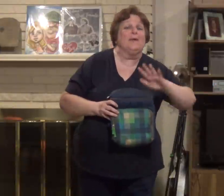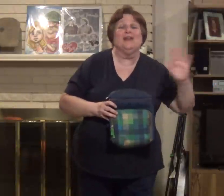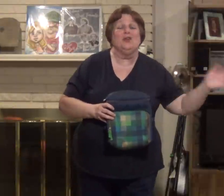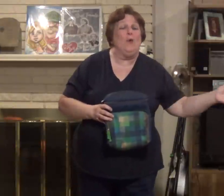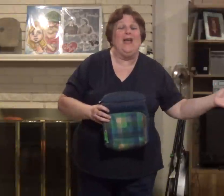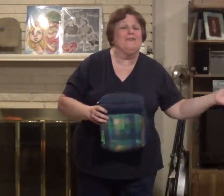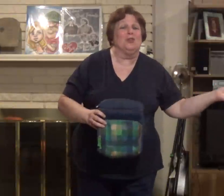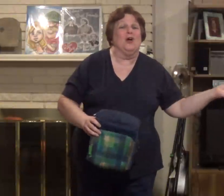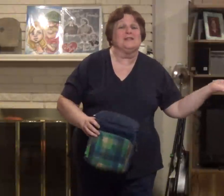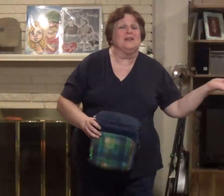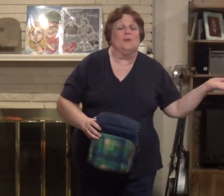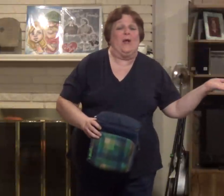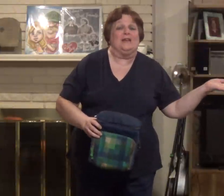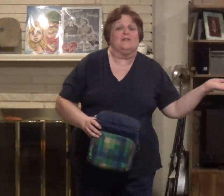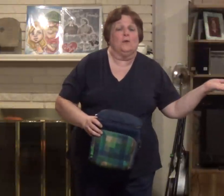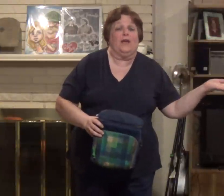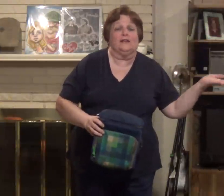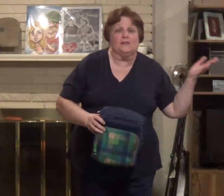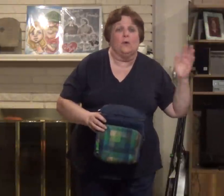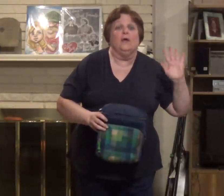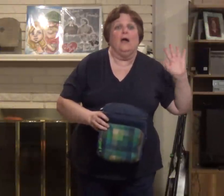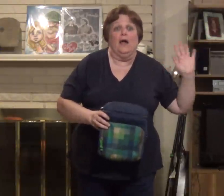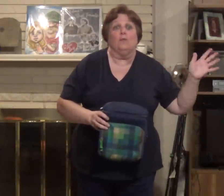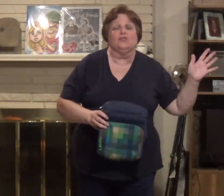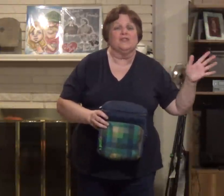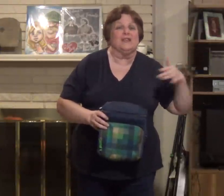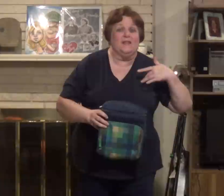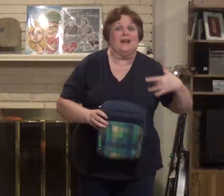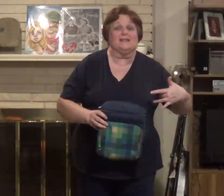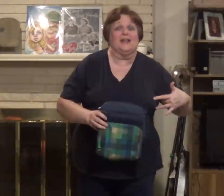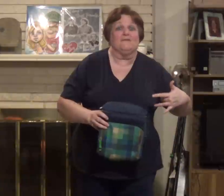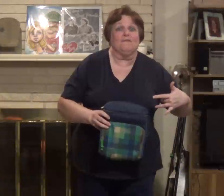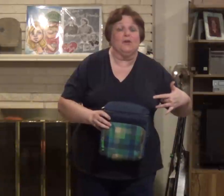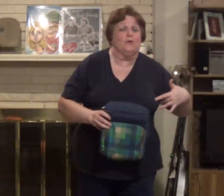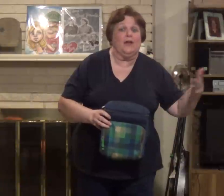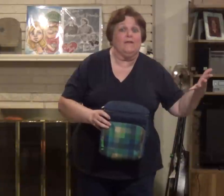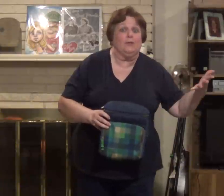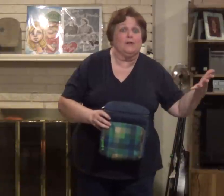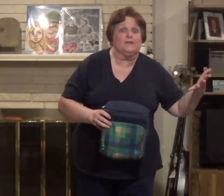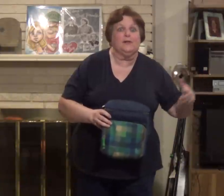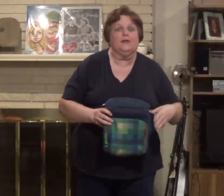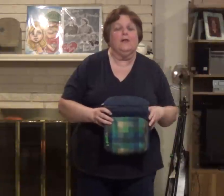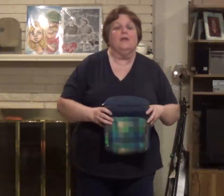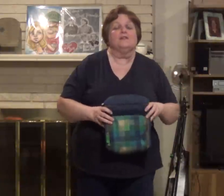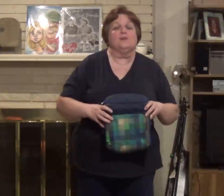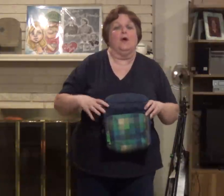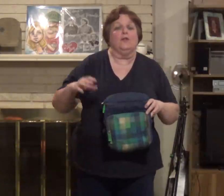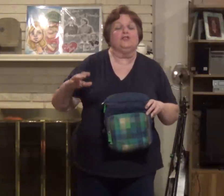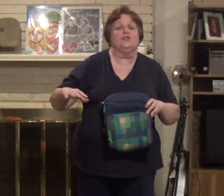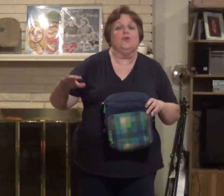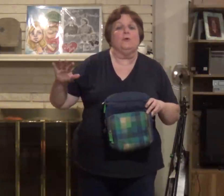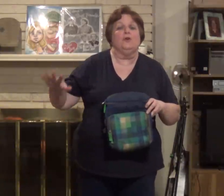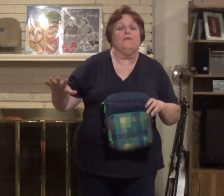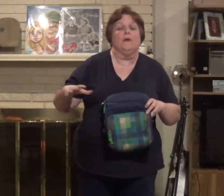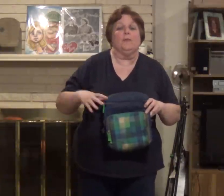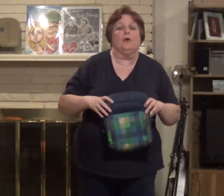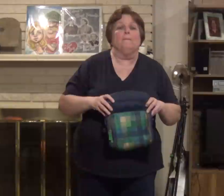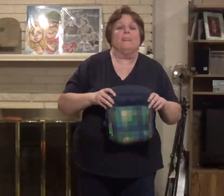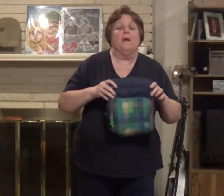I know I haven't lost any weight, okay? So I will just say that because I can feel that I haven't lost any. So I'll let you know in November,